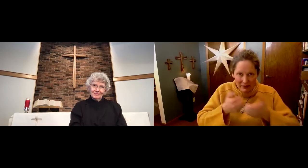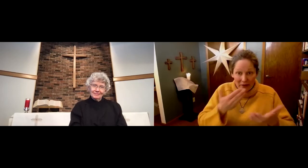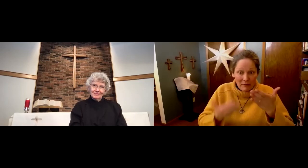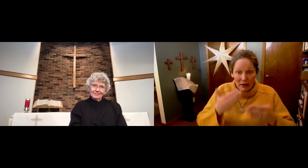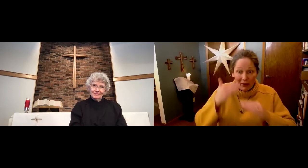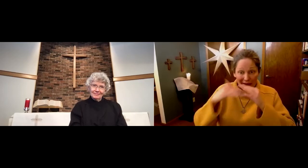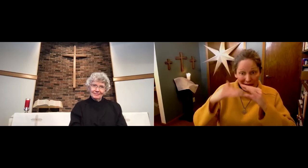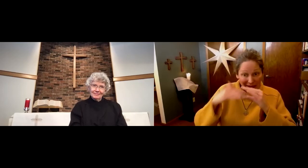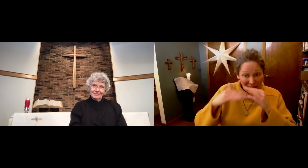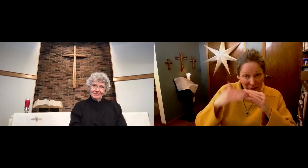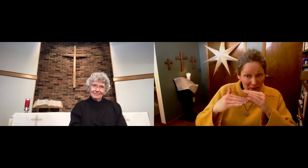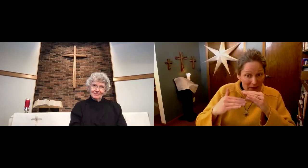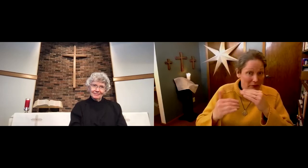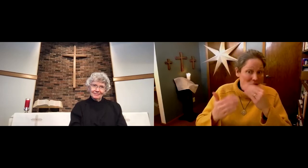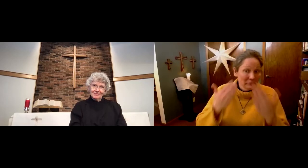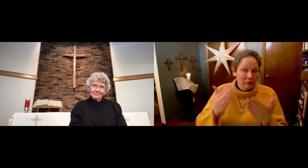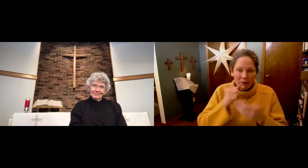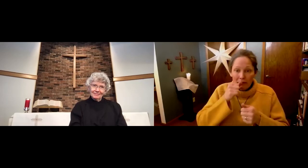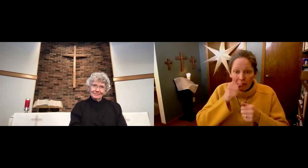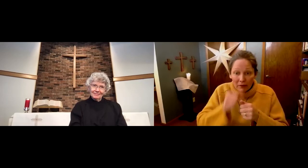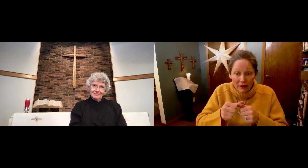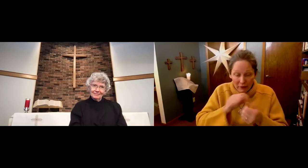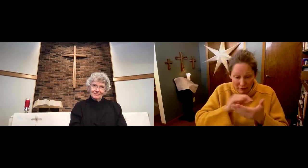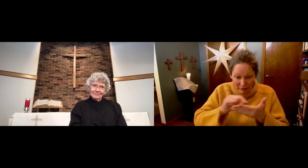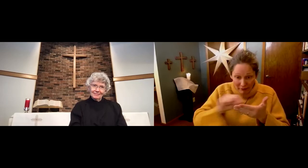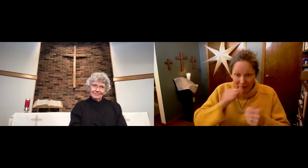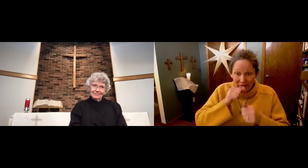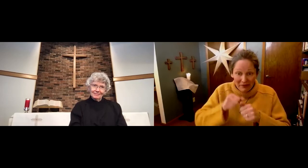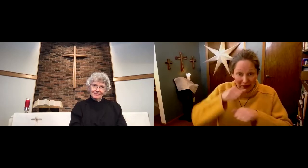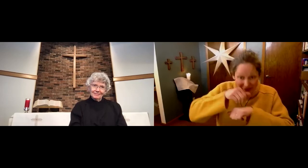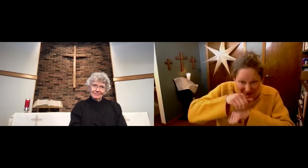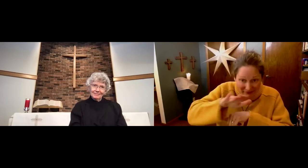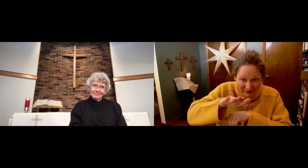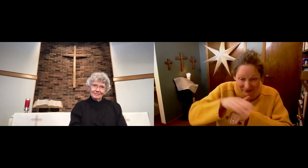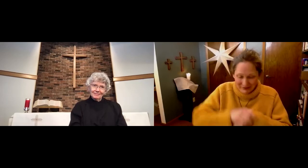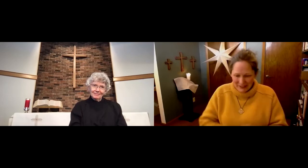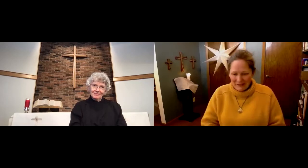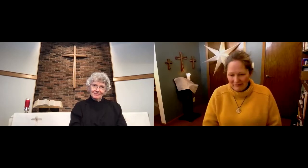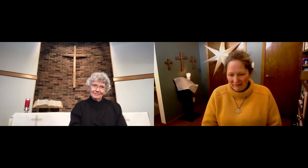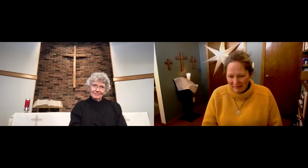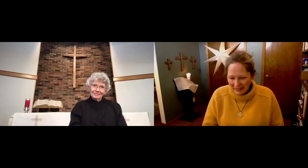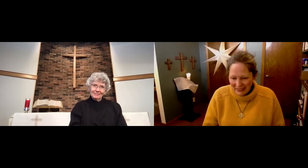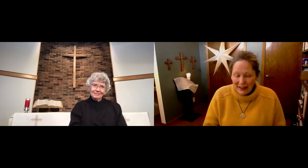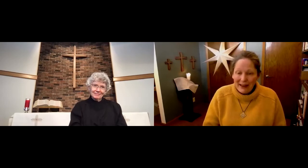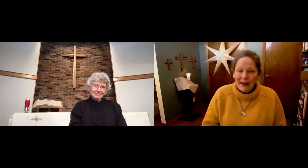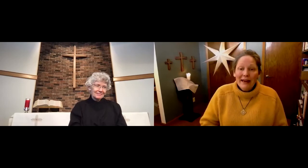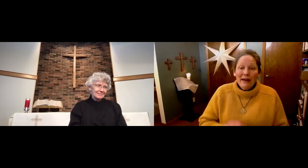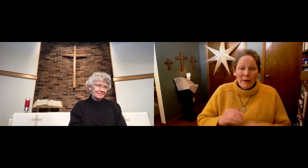For those of you at home, that might mean sending a text, an email, a handwritten note.